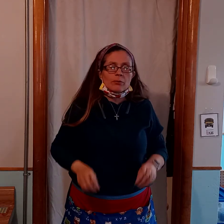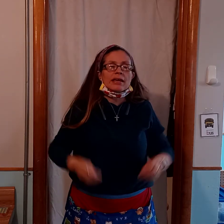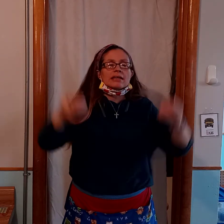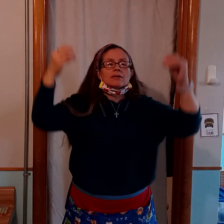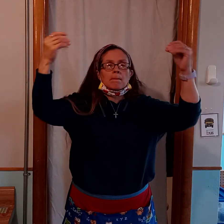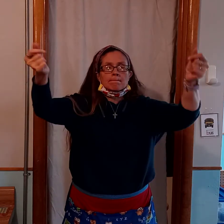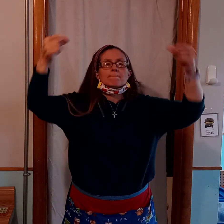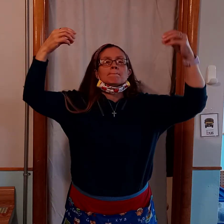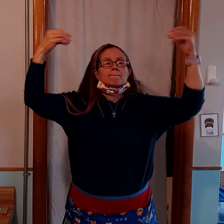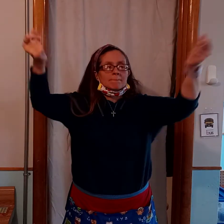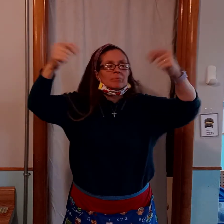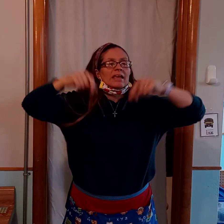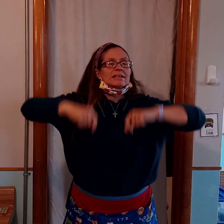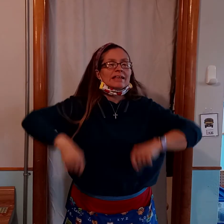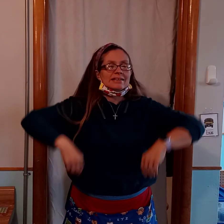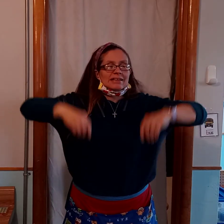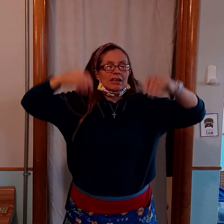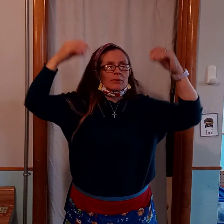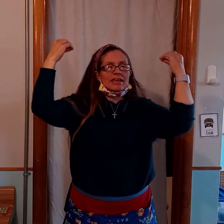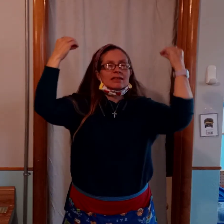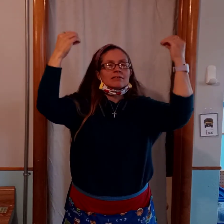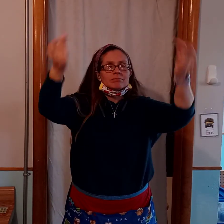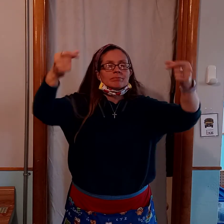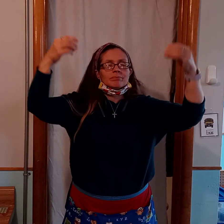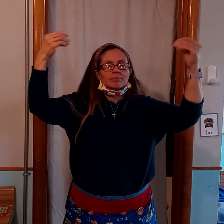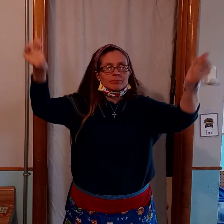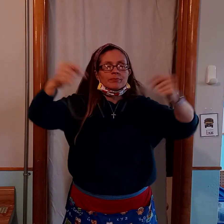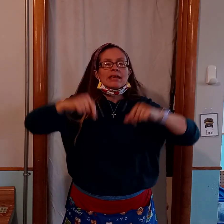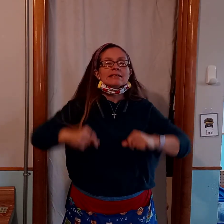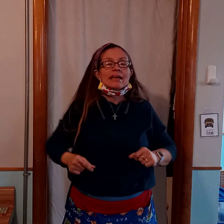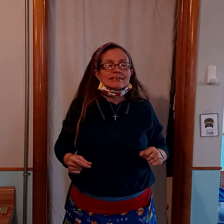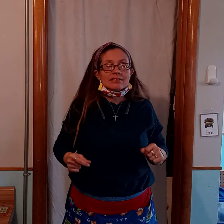week. Days of the week. Days of the